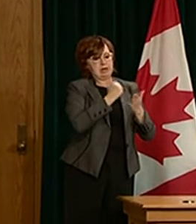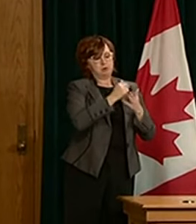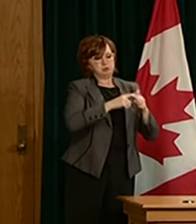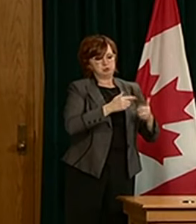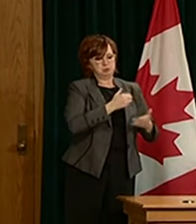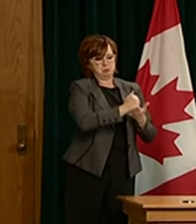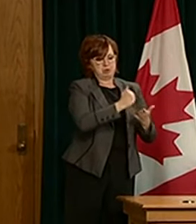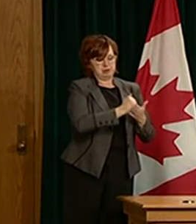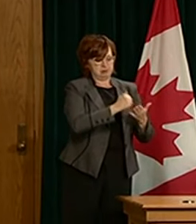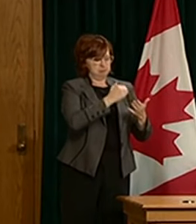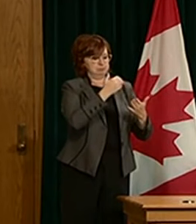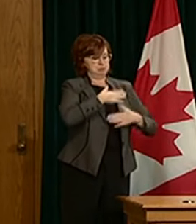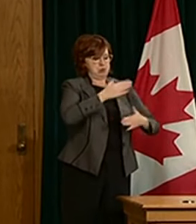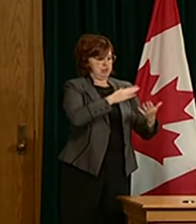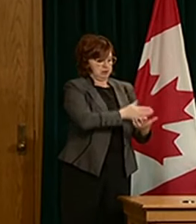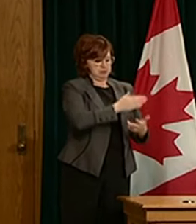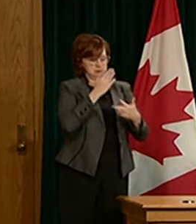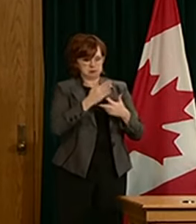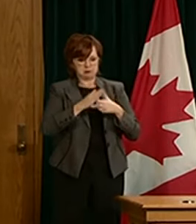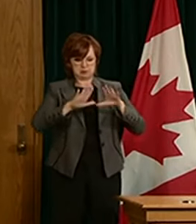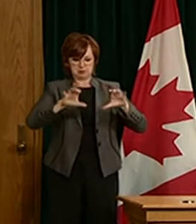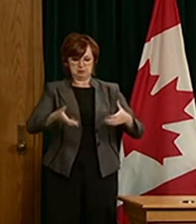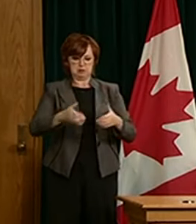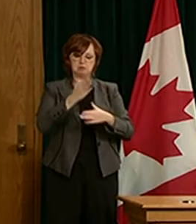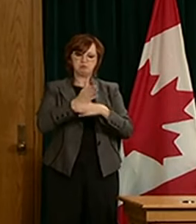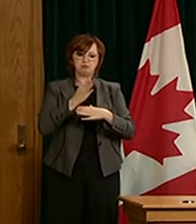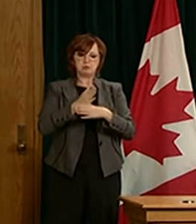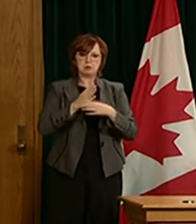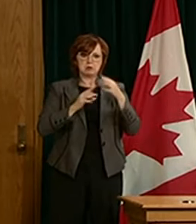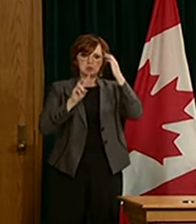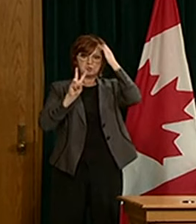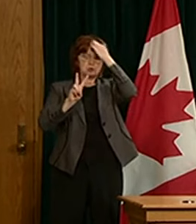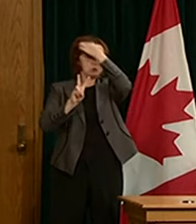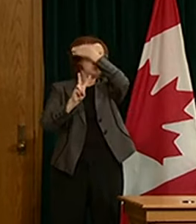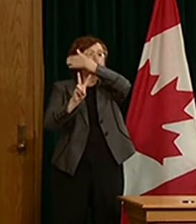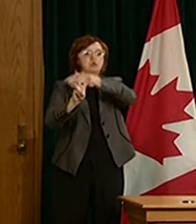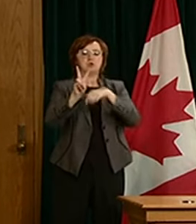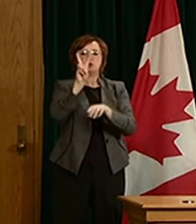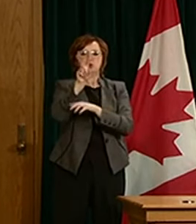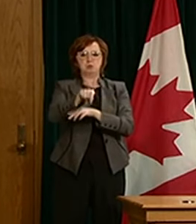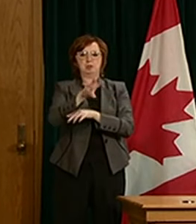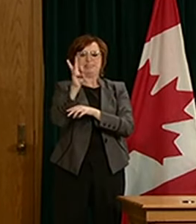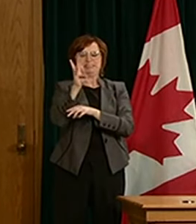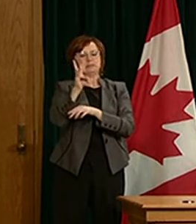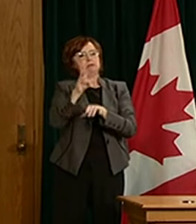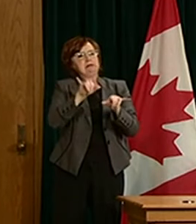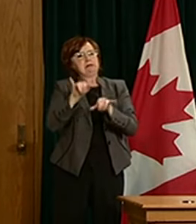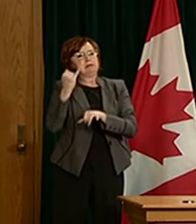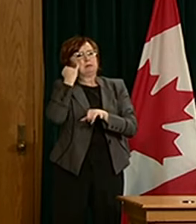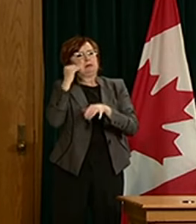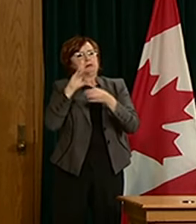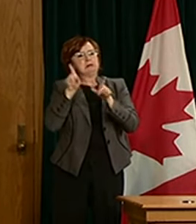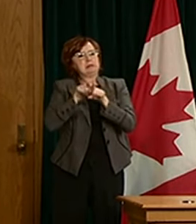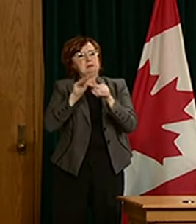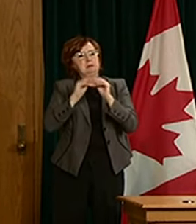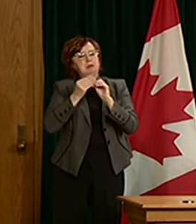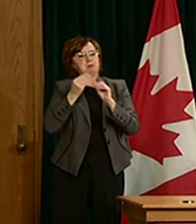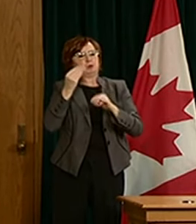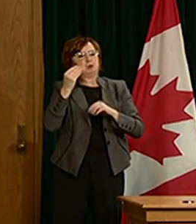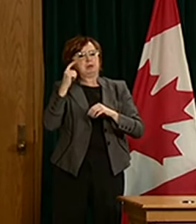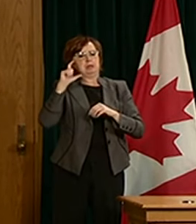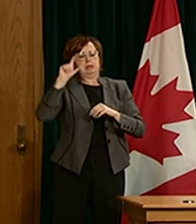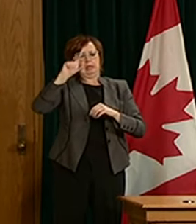chosen from the experience of low Italy. So we did not model high Italy specifically, which is the area of Lombardy,